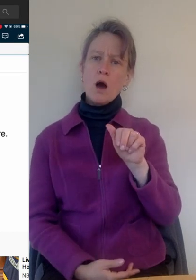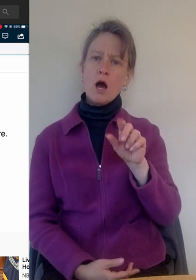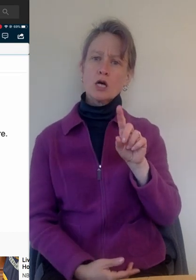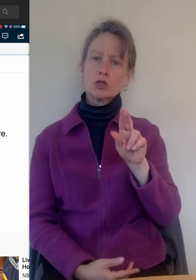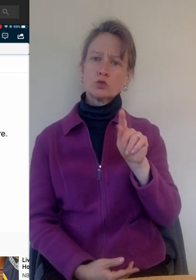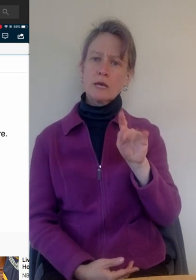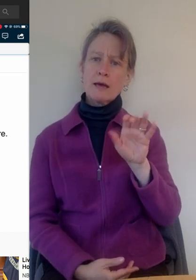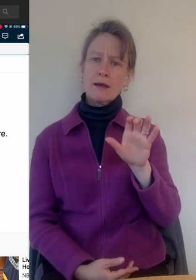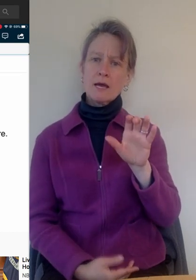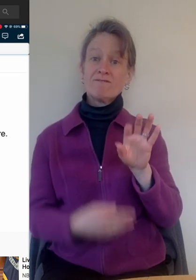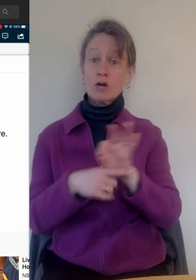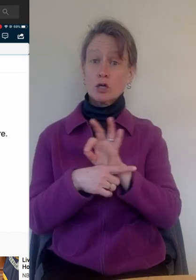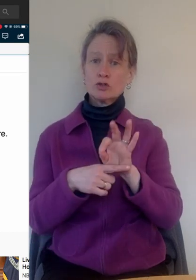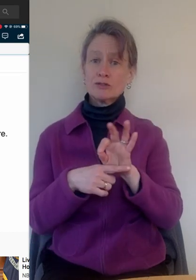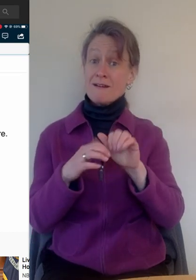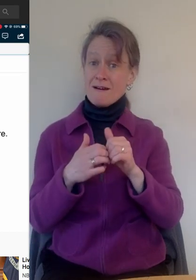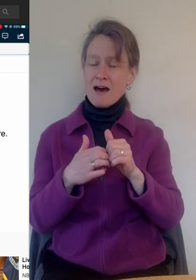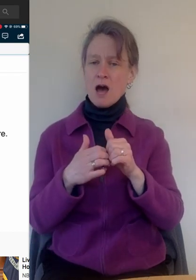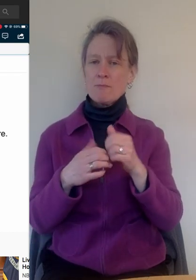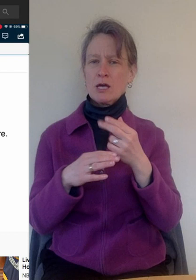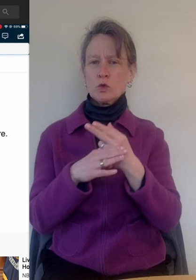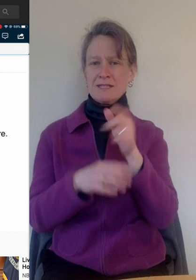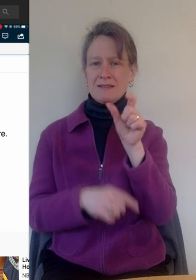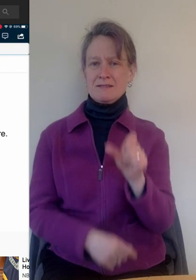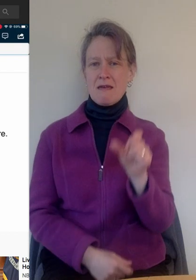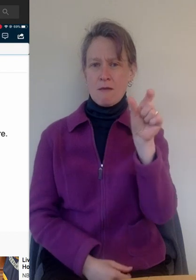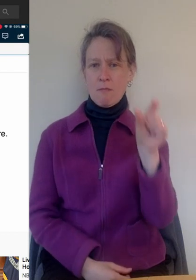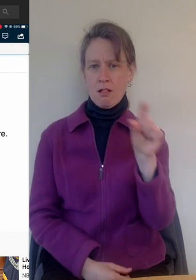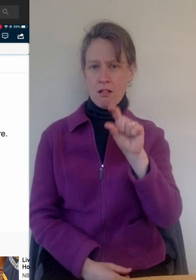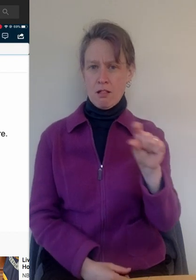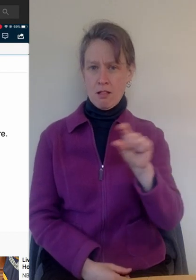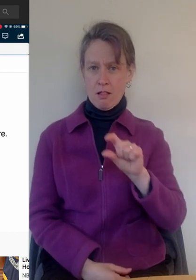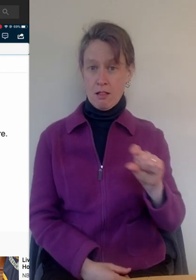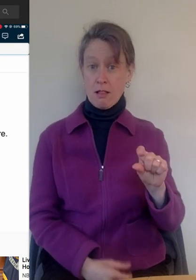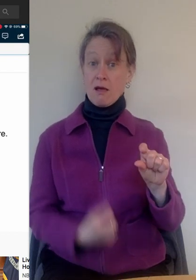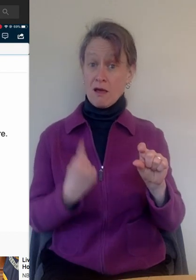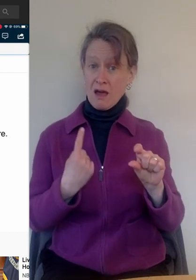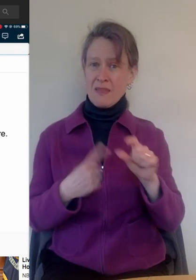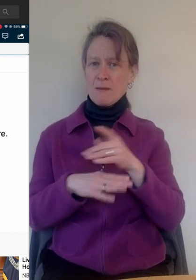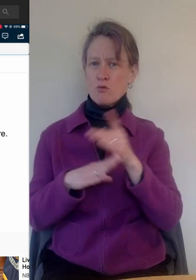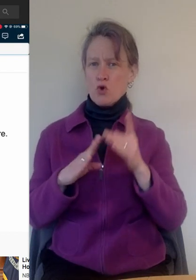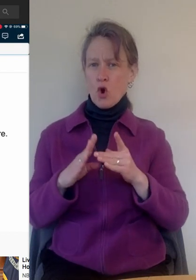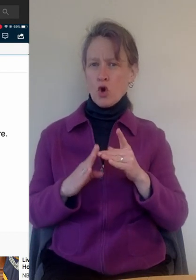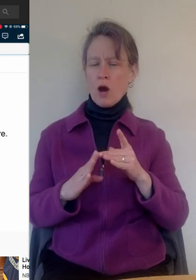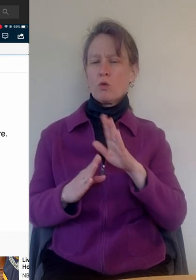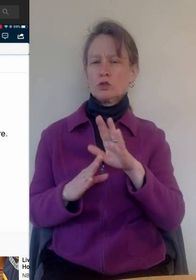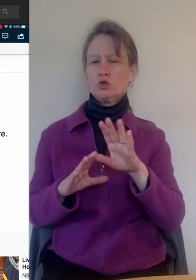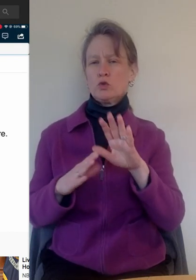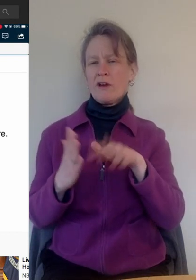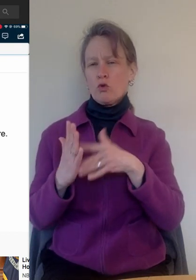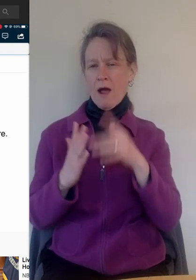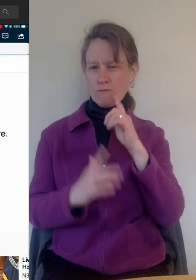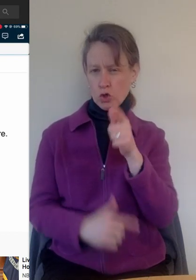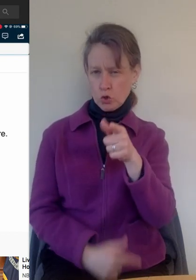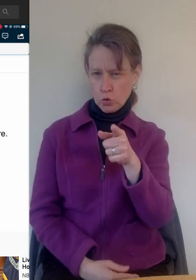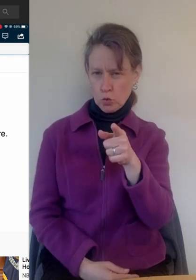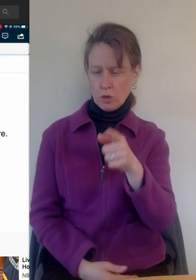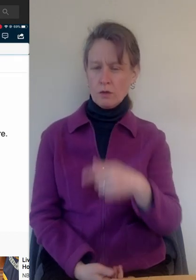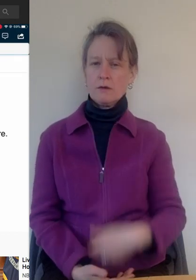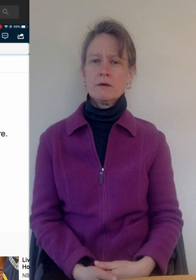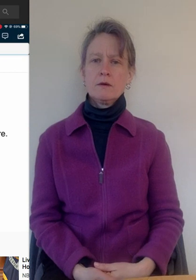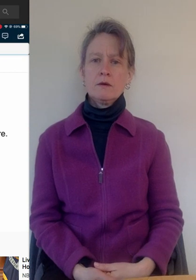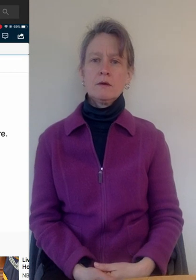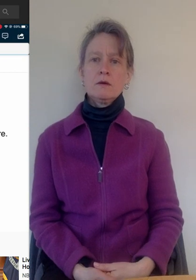a table. GeoGebra will do the graphing part for you. Complete at least 3 graphs